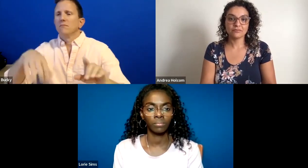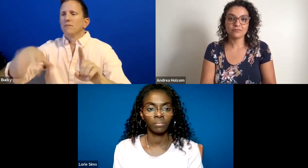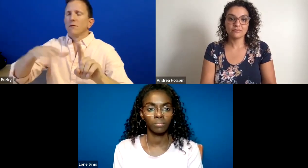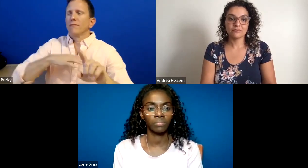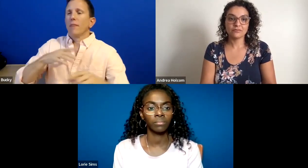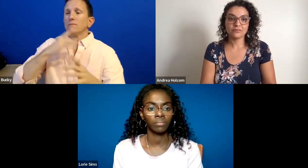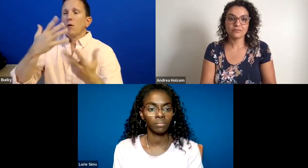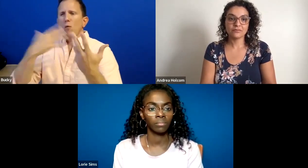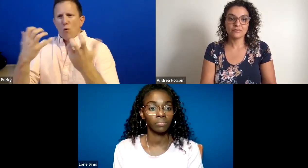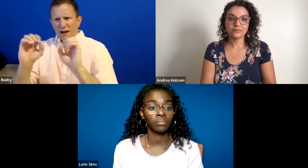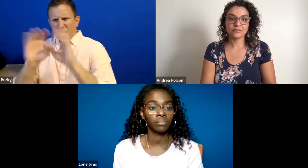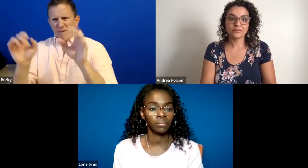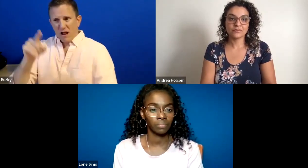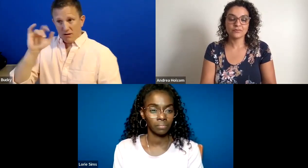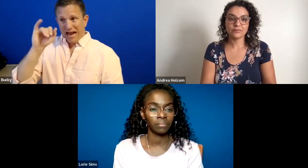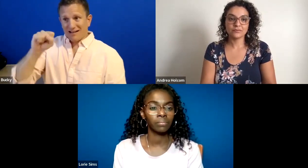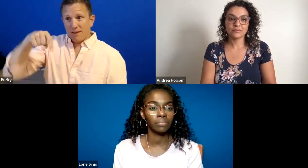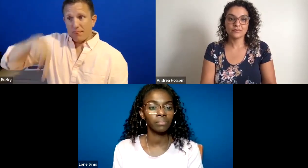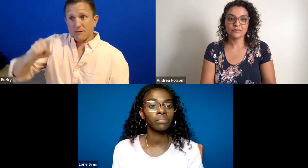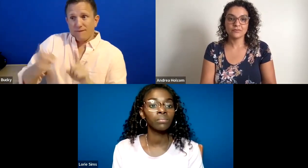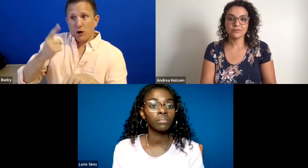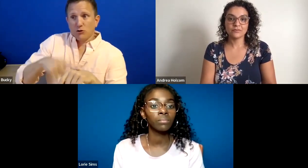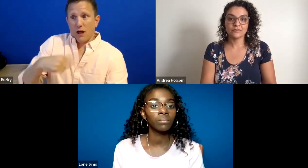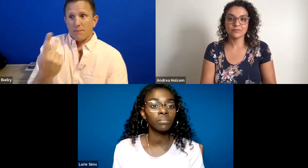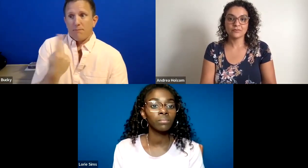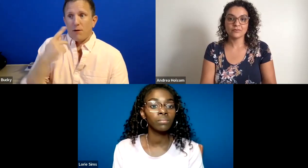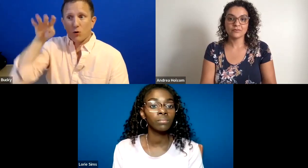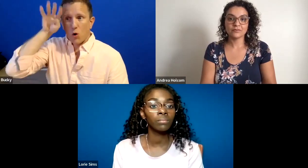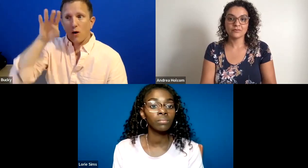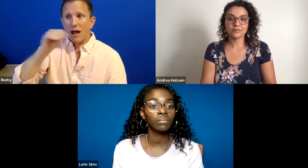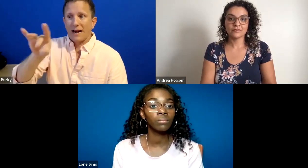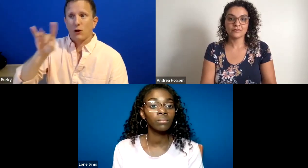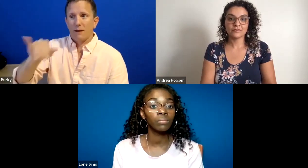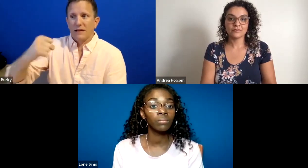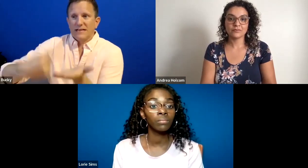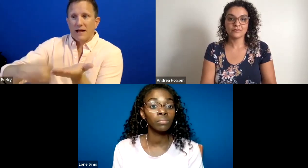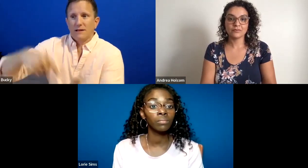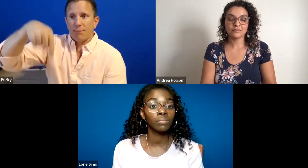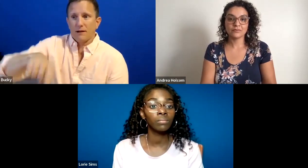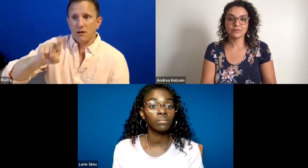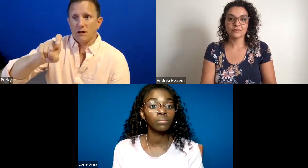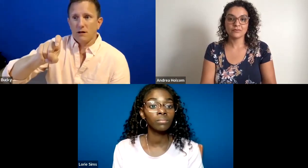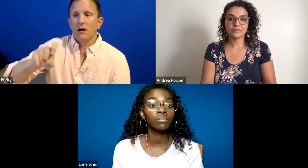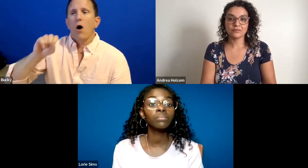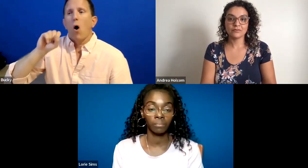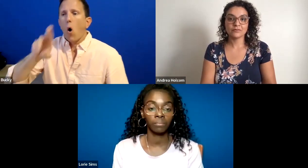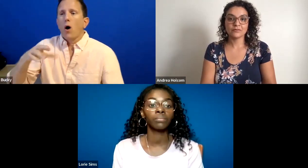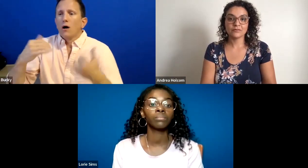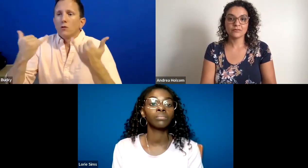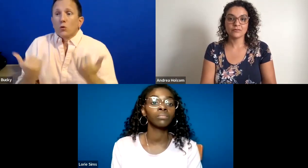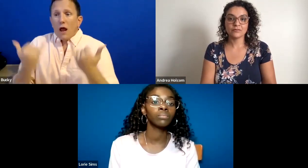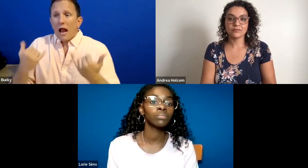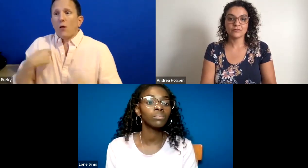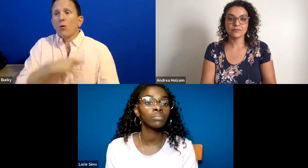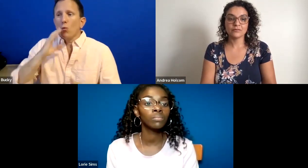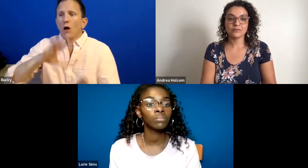are going to ask that question live. Well, let me just clarify. The question was, is this the first